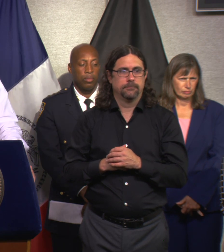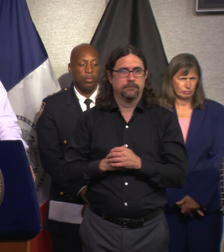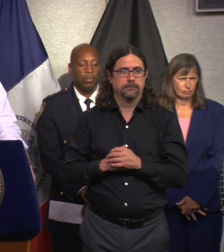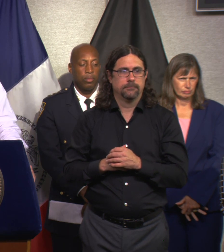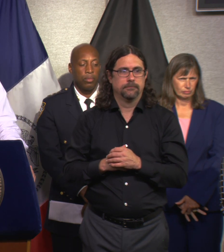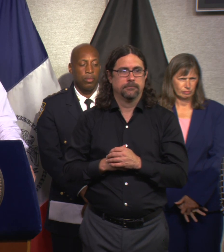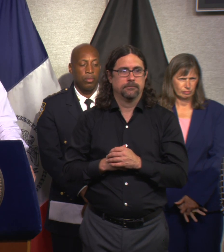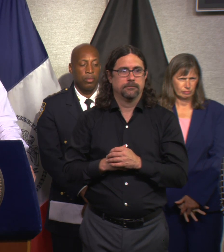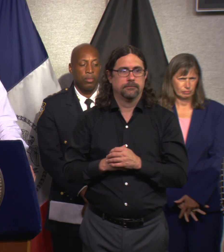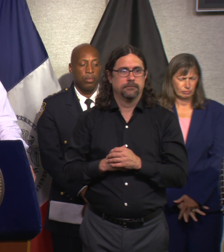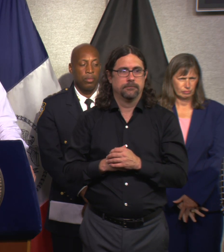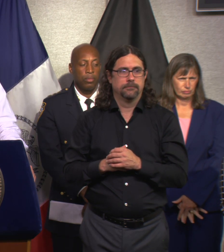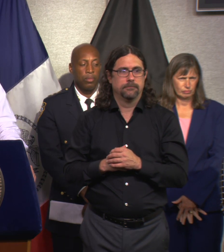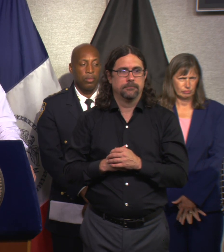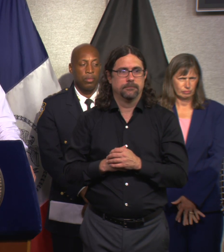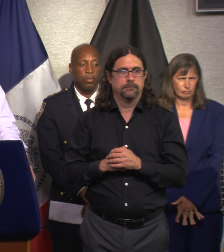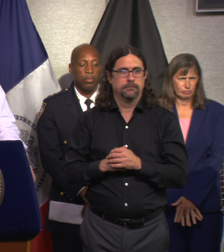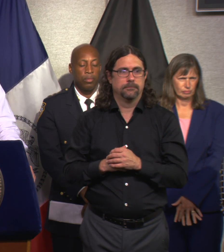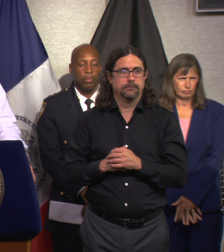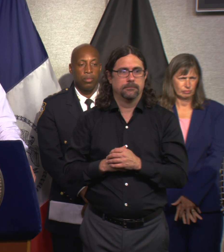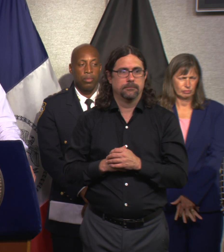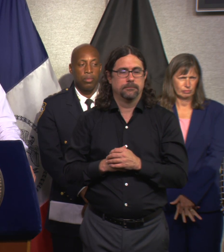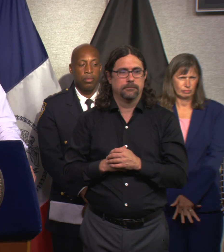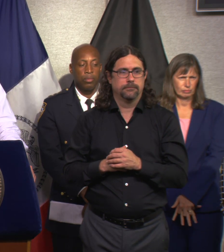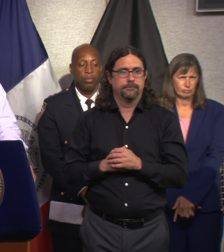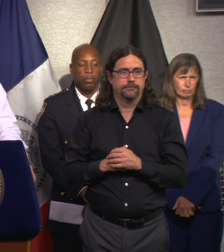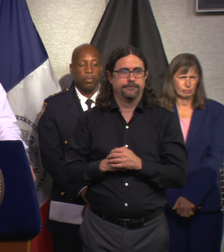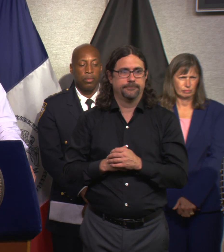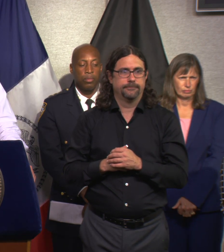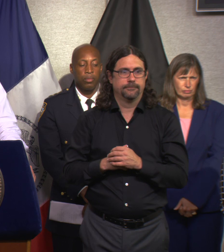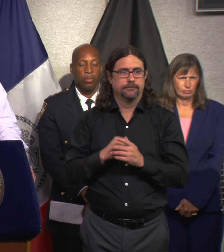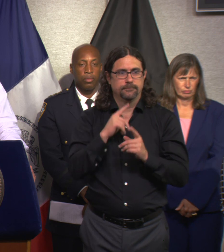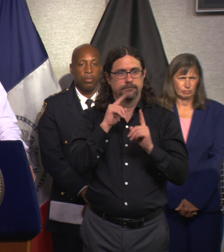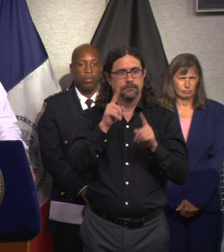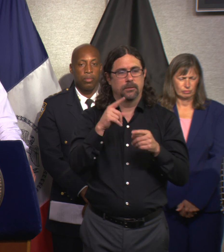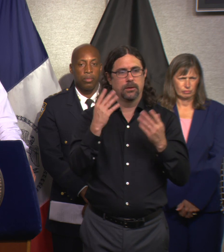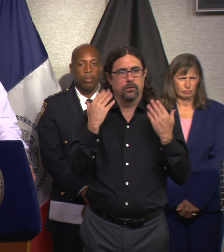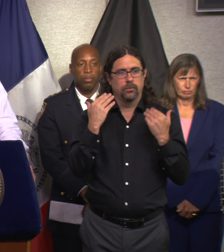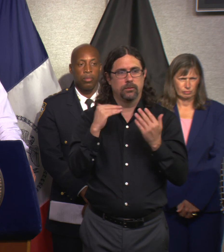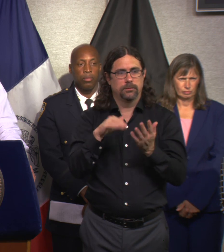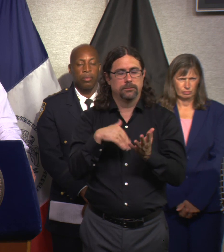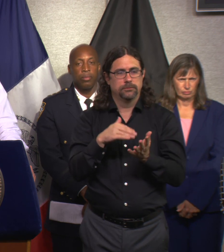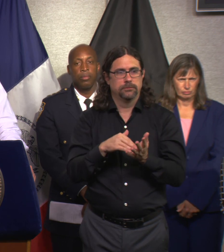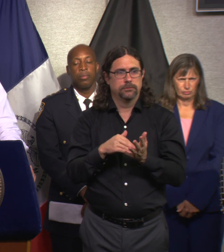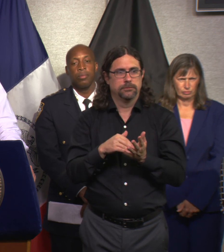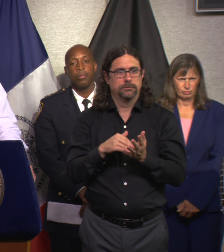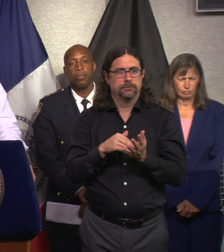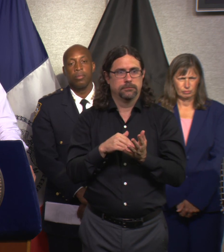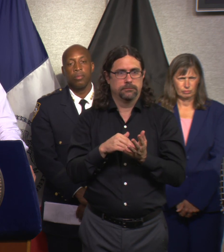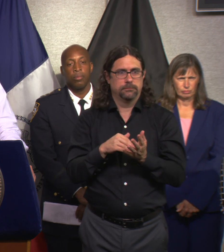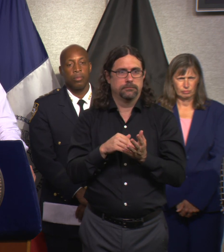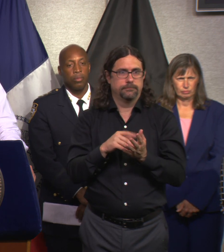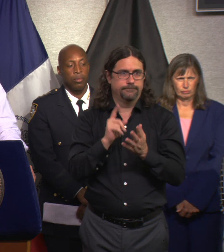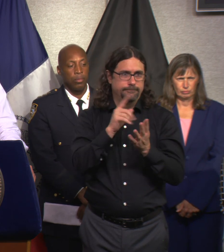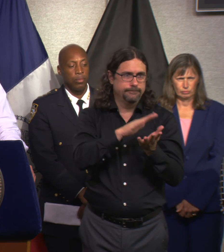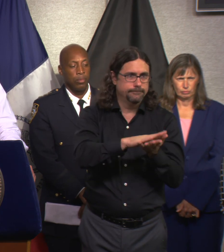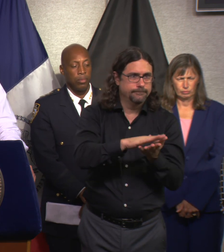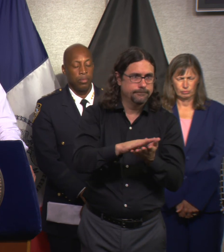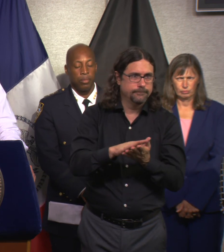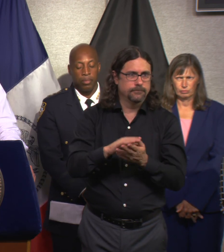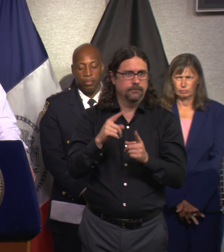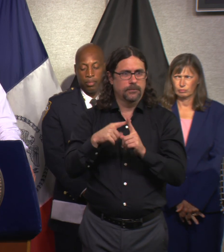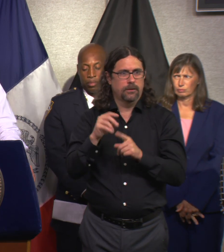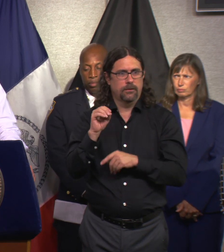also find where these locations are. And the signage was not there in a lot of places. What have you done to ensure